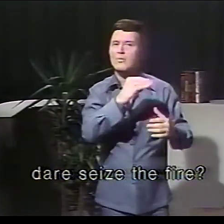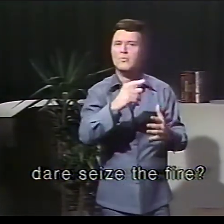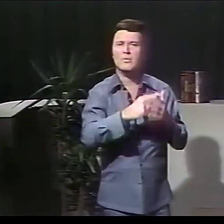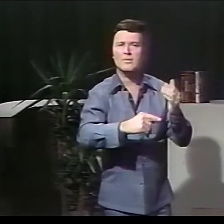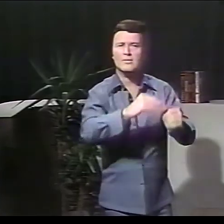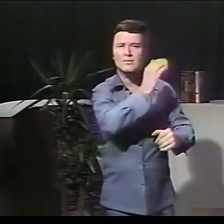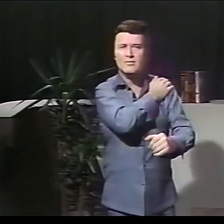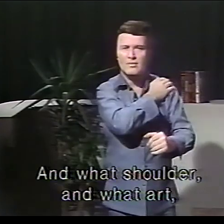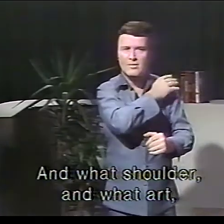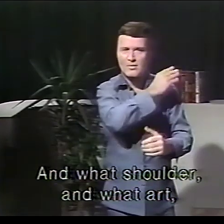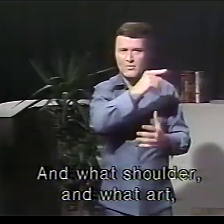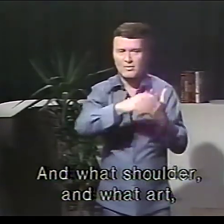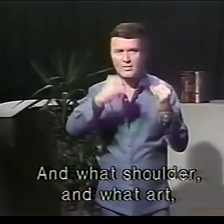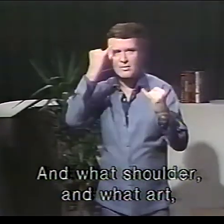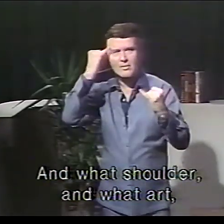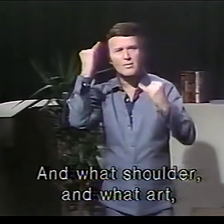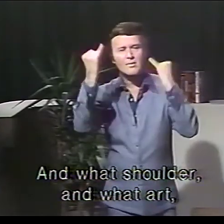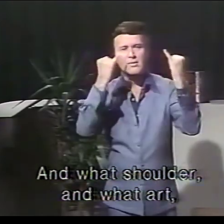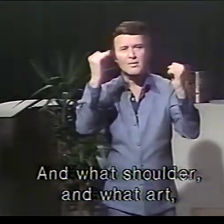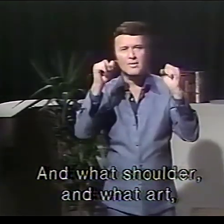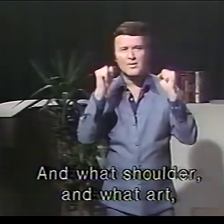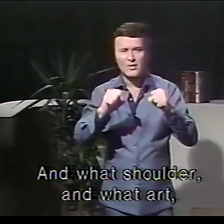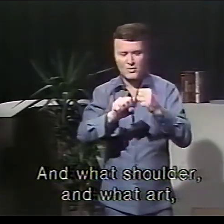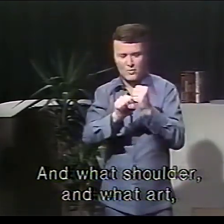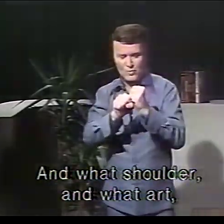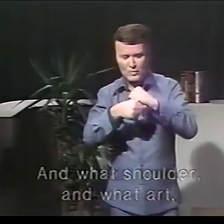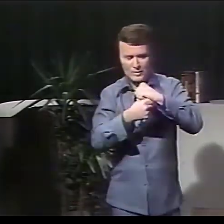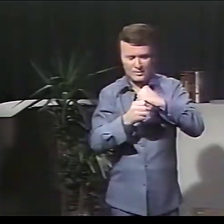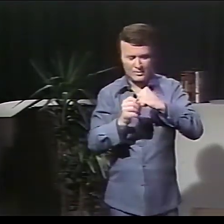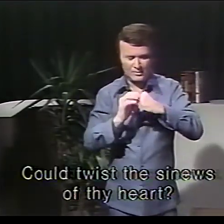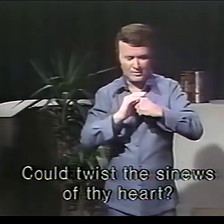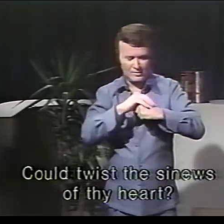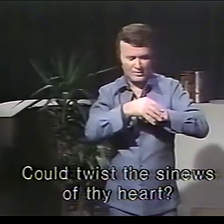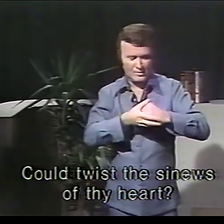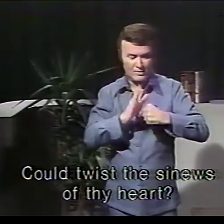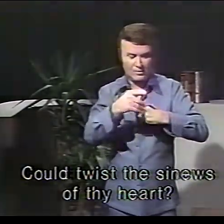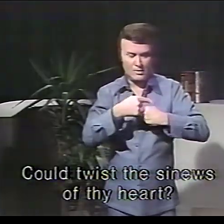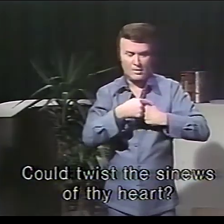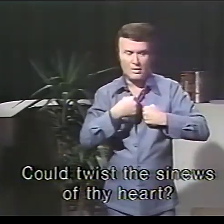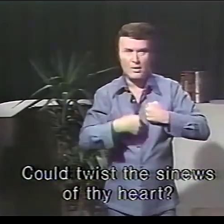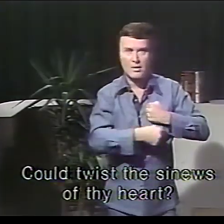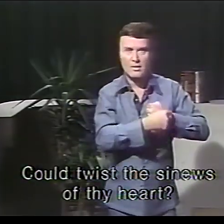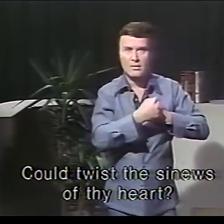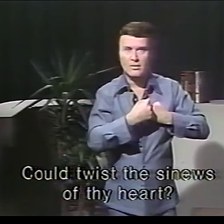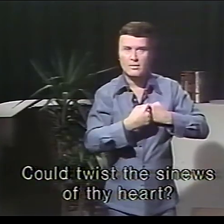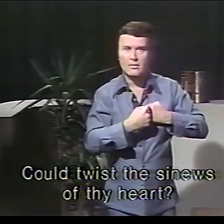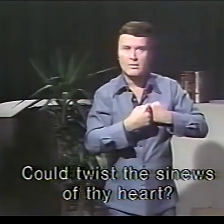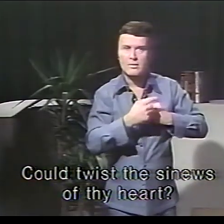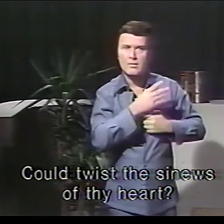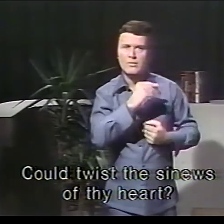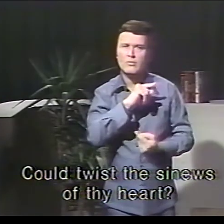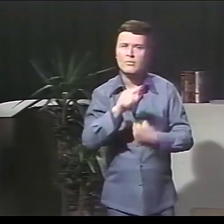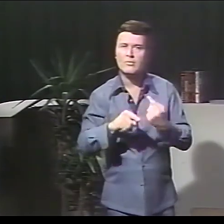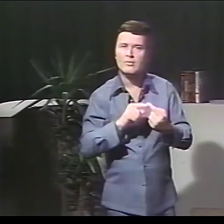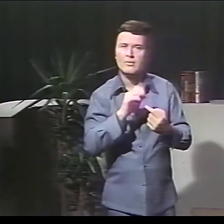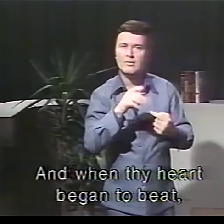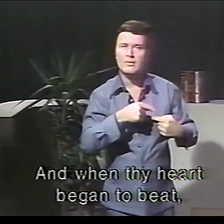And what shoulder and what art could twist the sinews of thy heart?